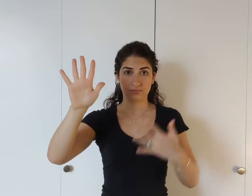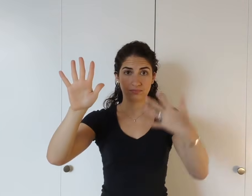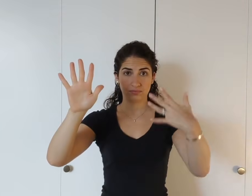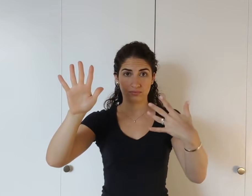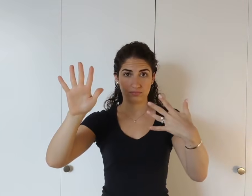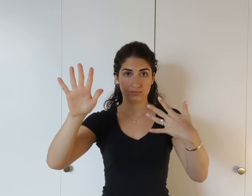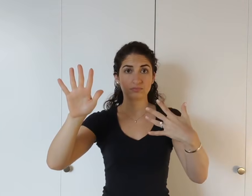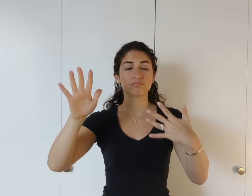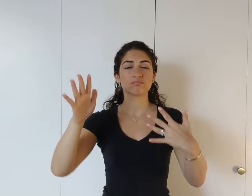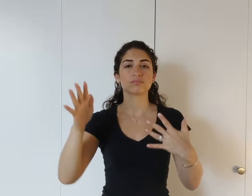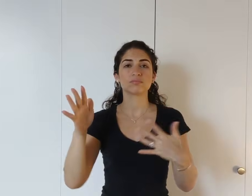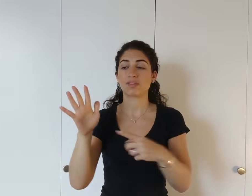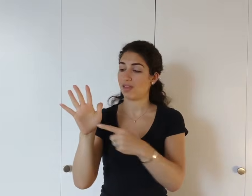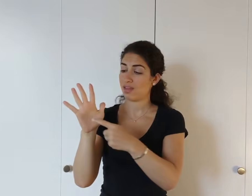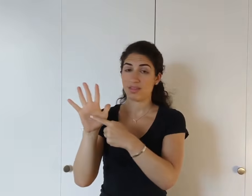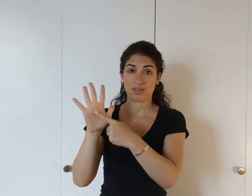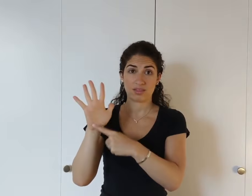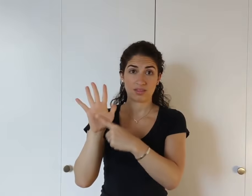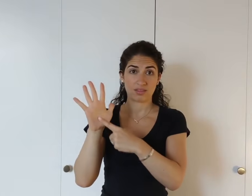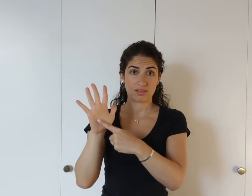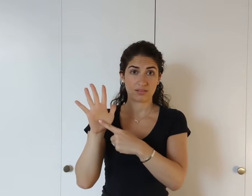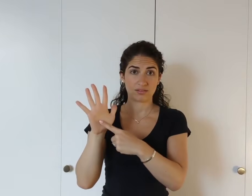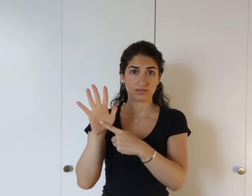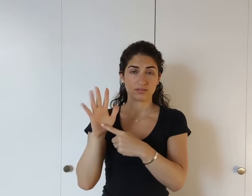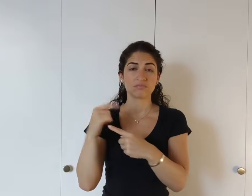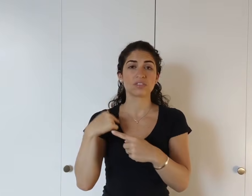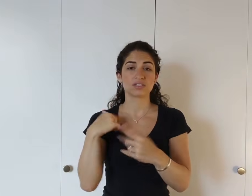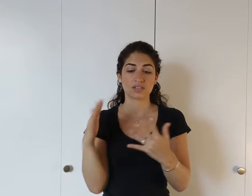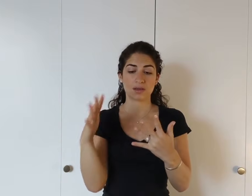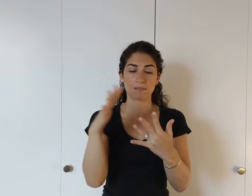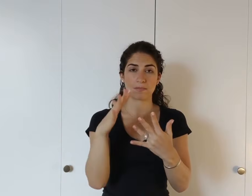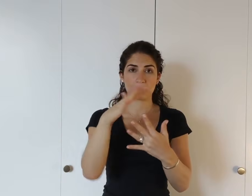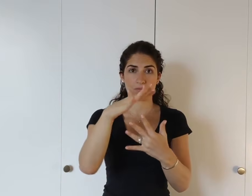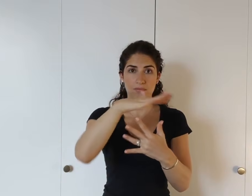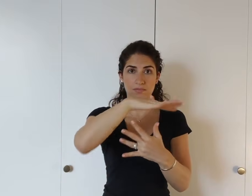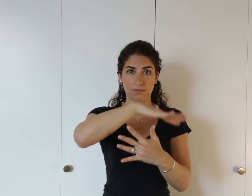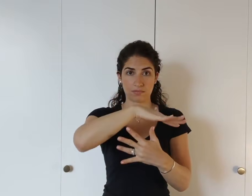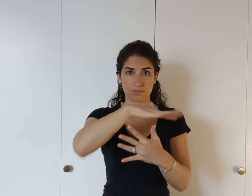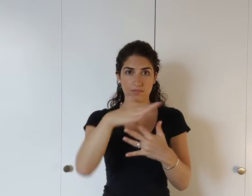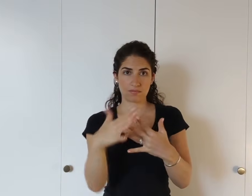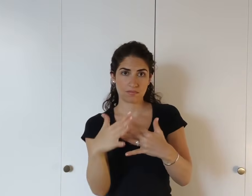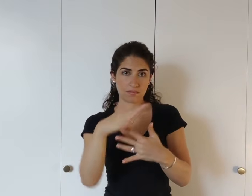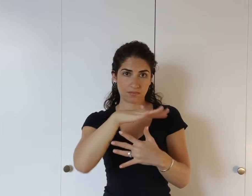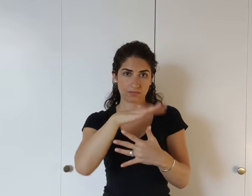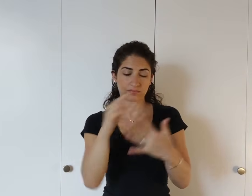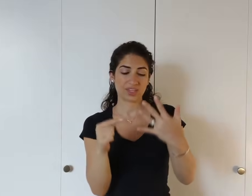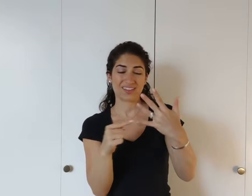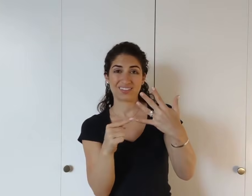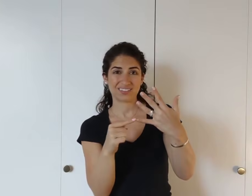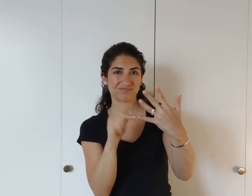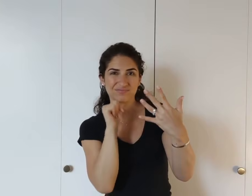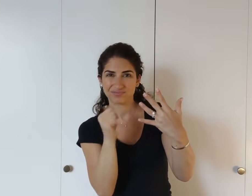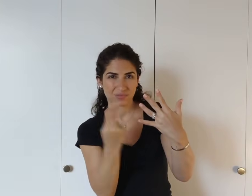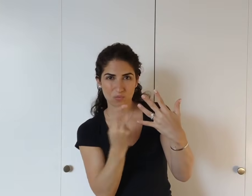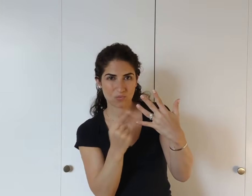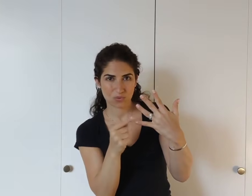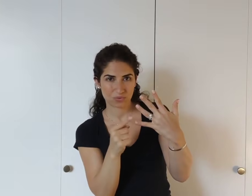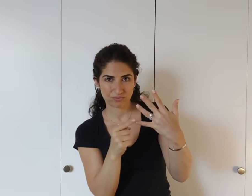palm and put your palm on each of the other fingers. We don't use the pinky.